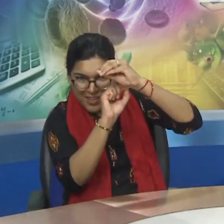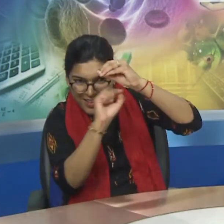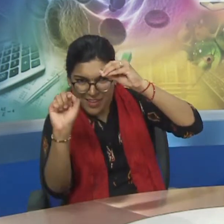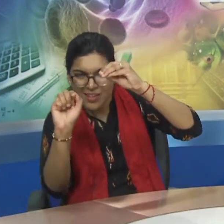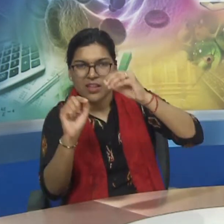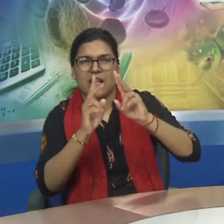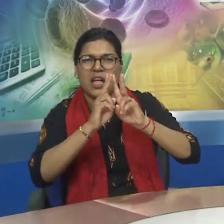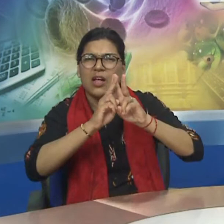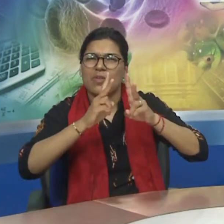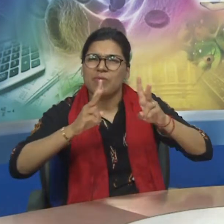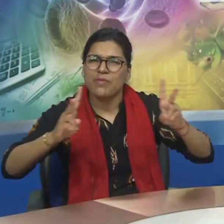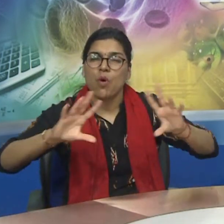red color ribbon.